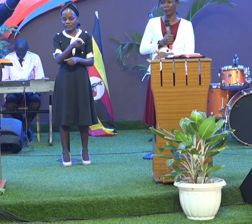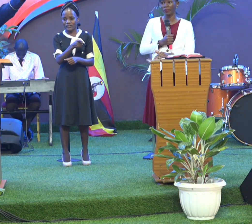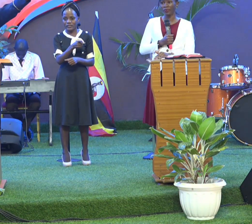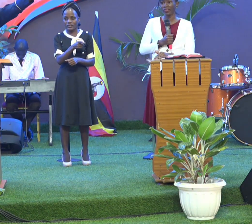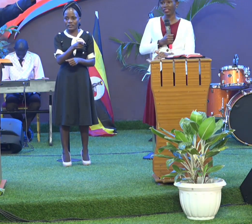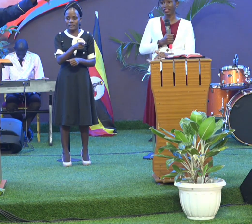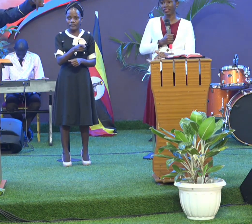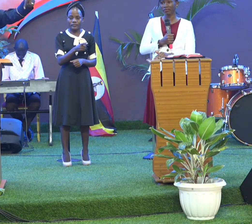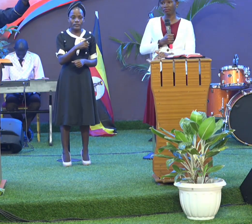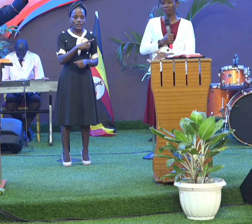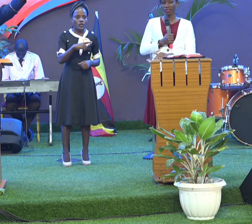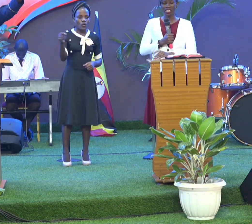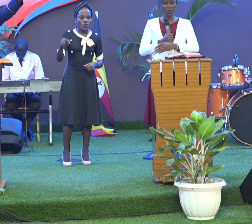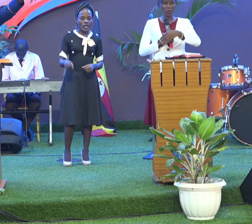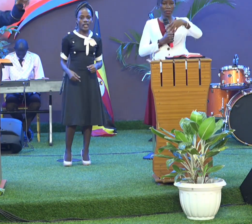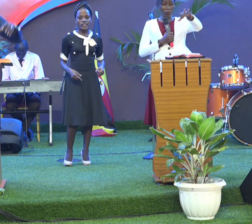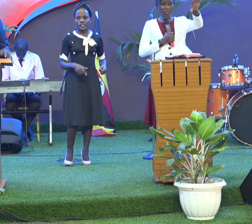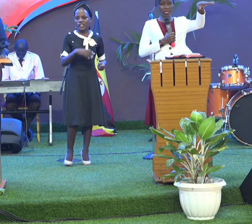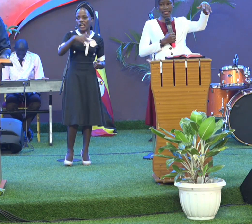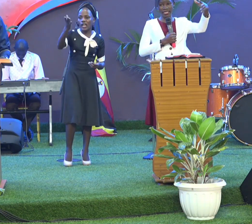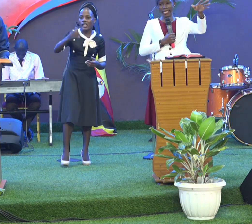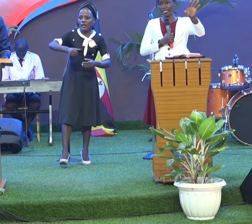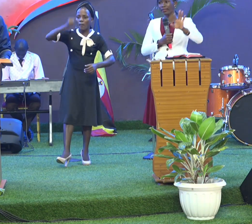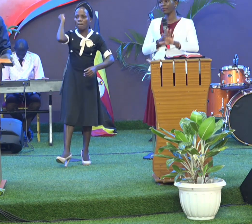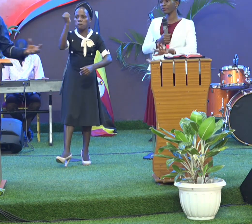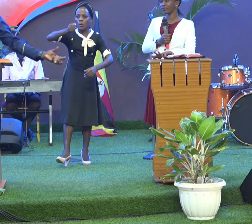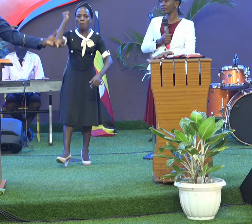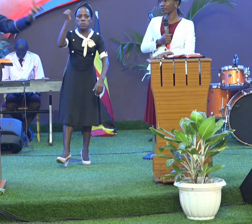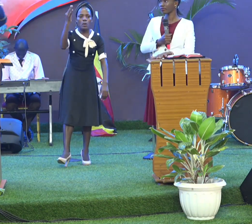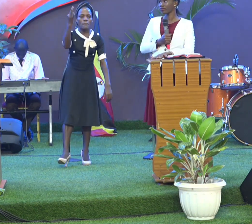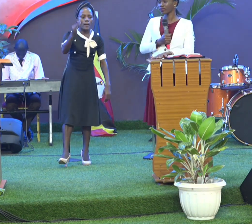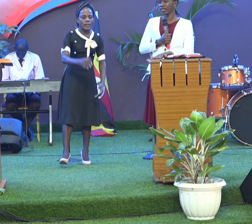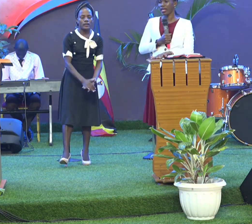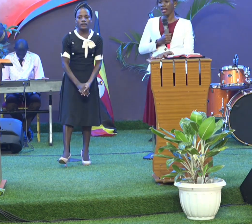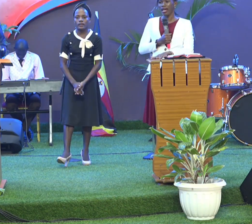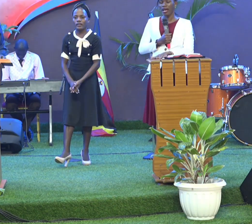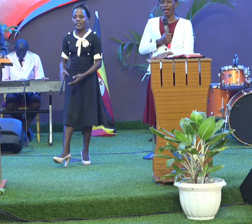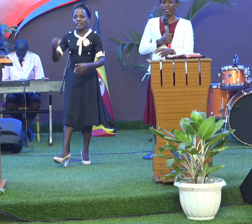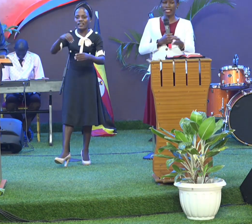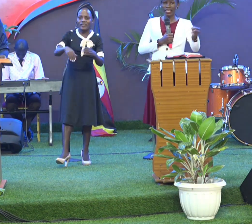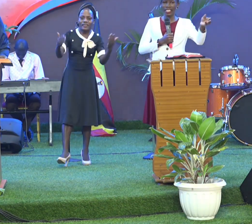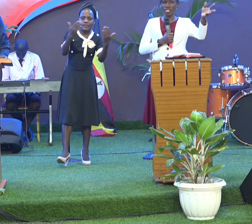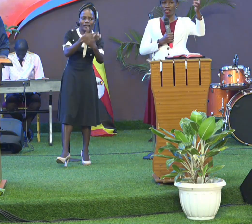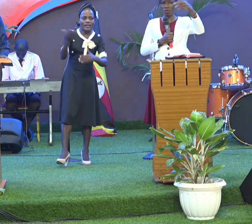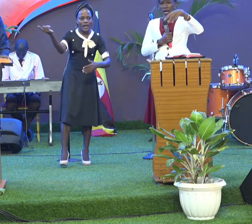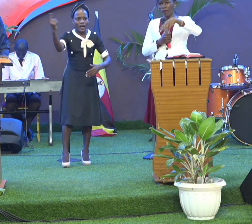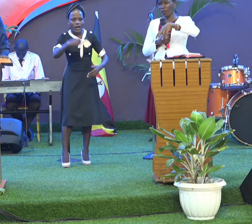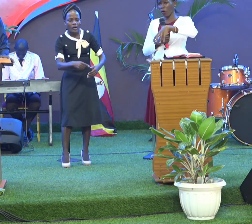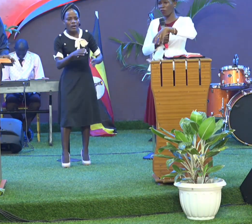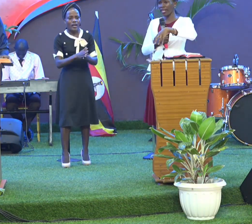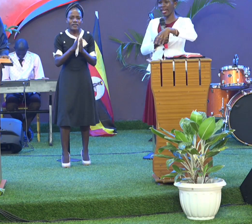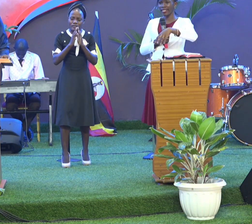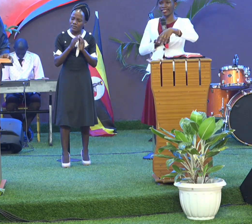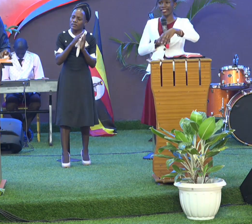time. N'agenda kube ekibuga. So he went to the city. Ate kirayi n'okujja mu kusola mu kusaba. And yet at night she has to come